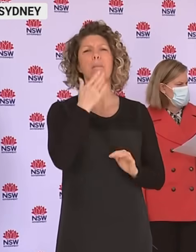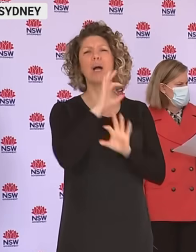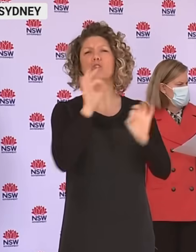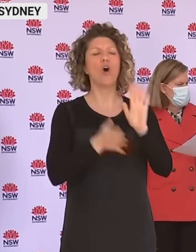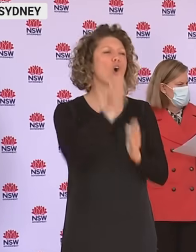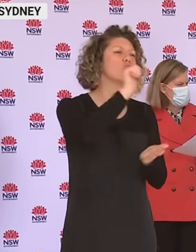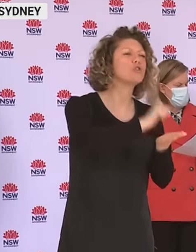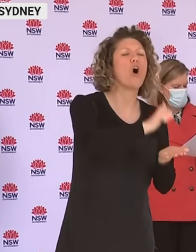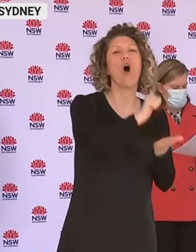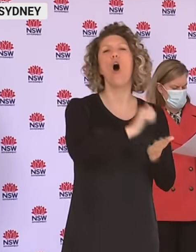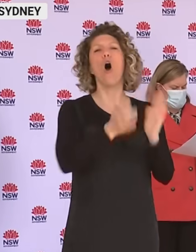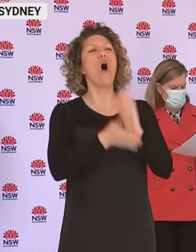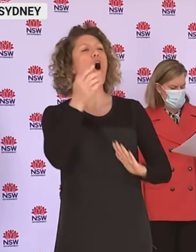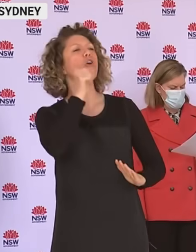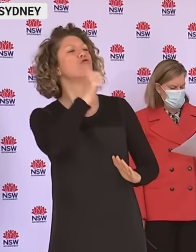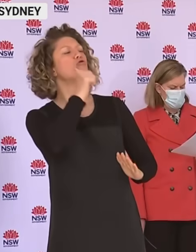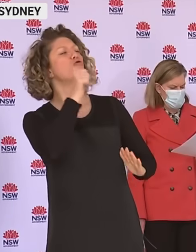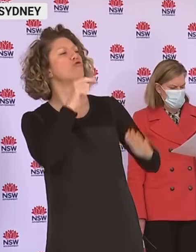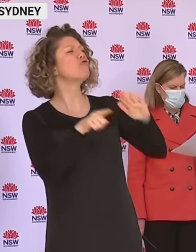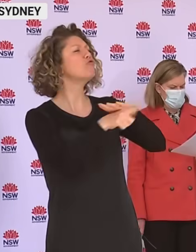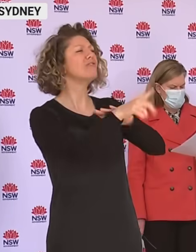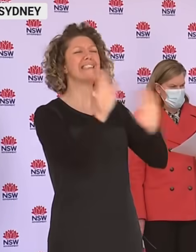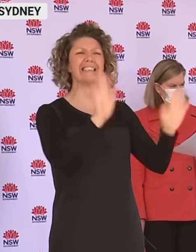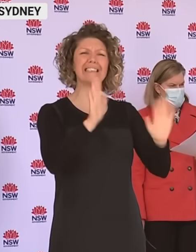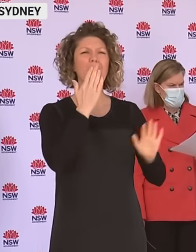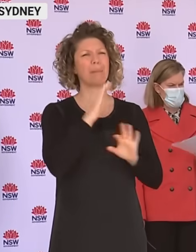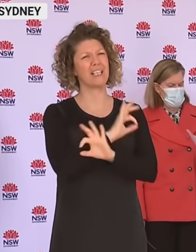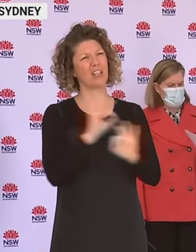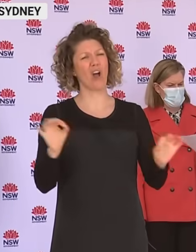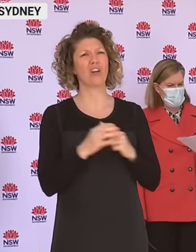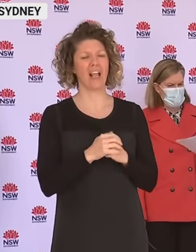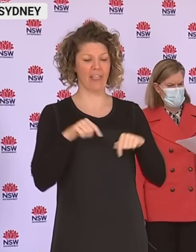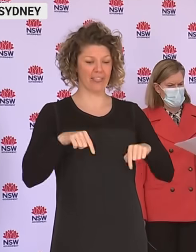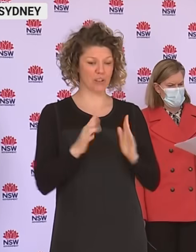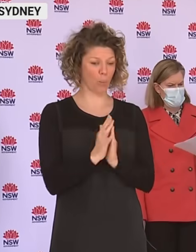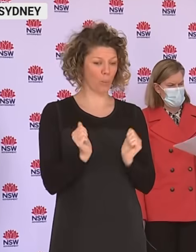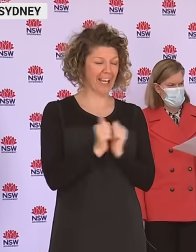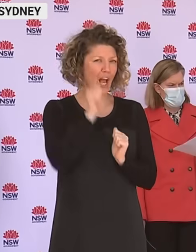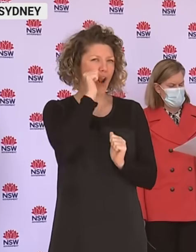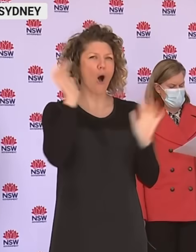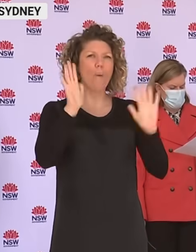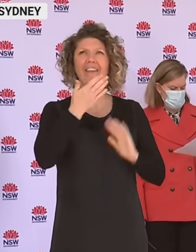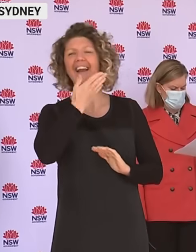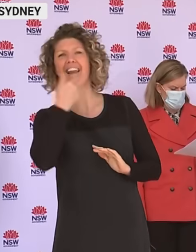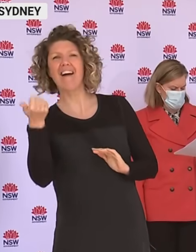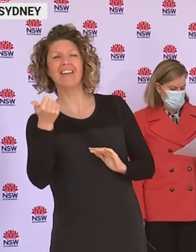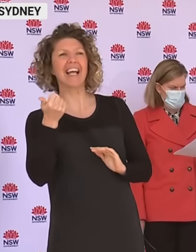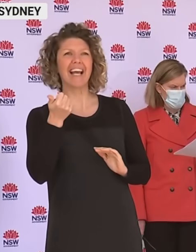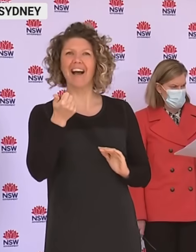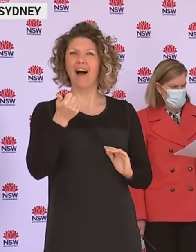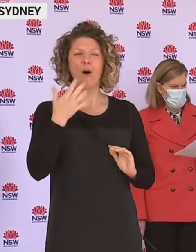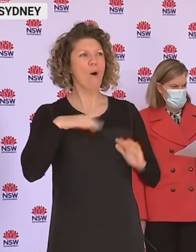don't do anything unless you absolutely have to. This weekend will be finer weather, so please stay safe when you are